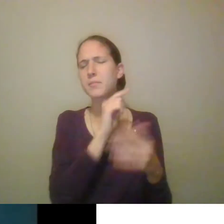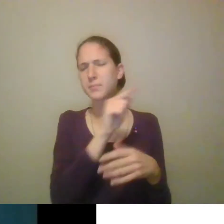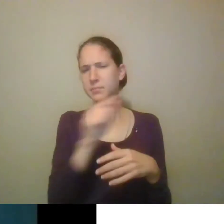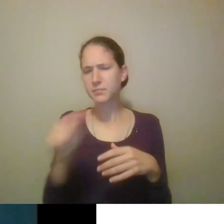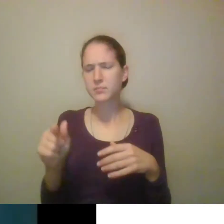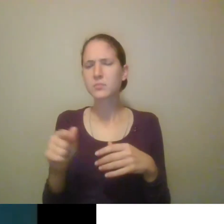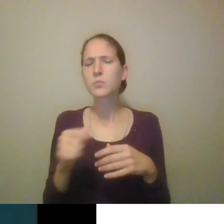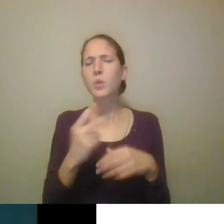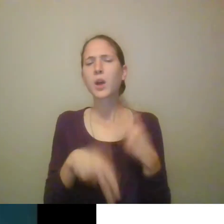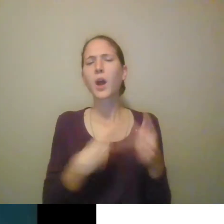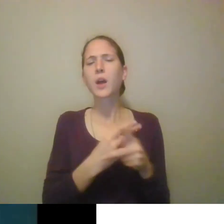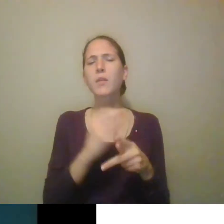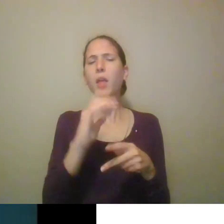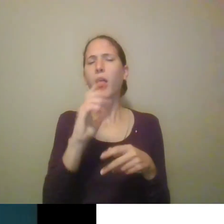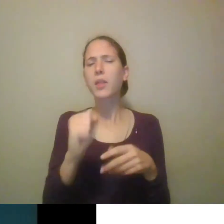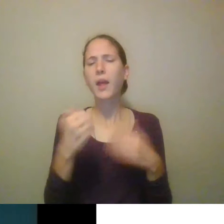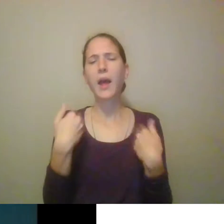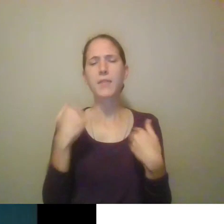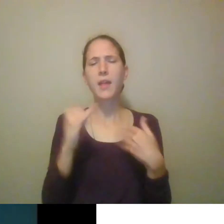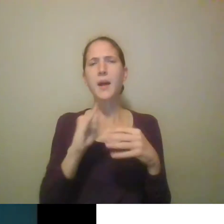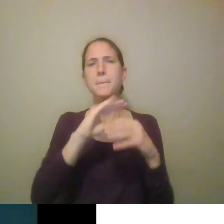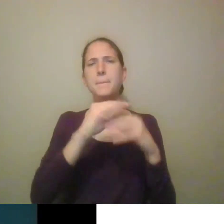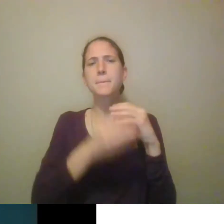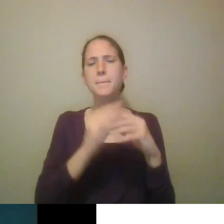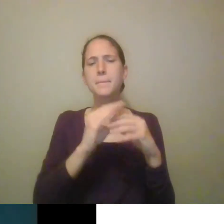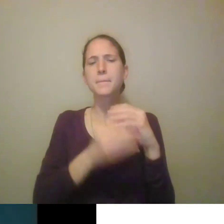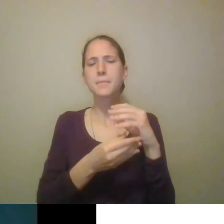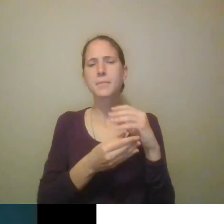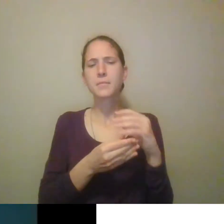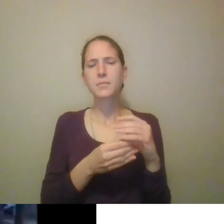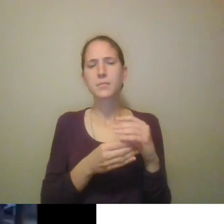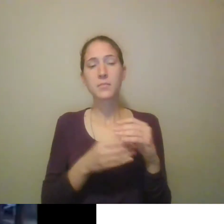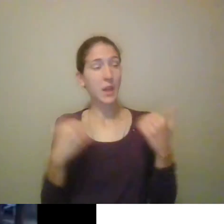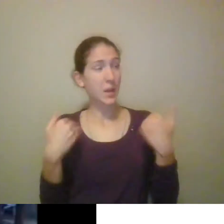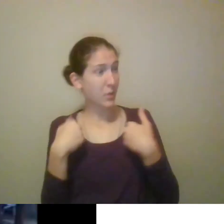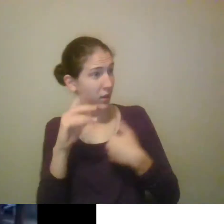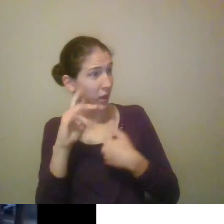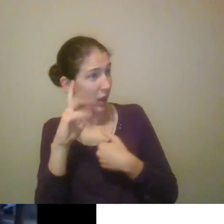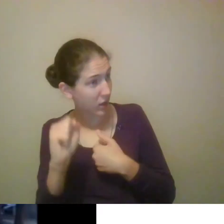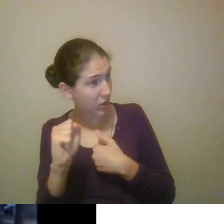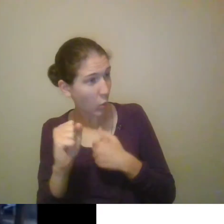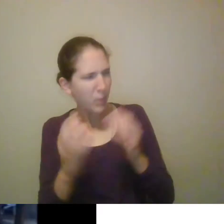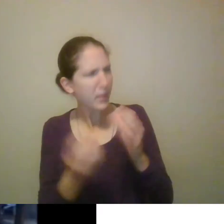What kind of cells will you find the cell membrane in? Sarah? Animal cells? I mean plant cells.